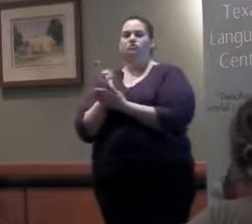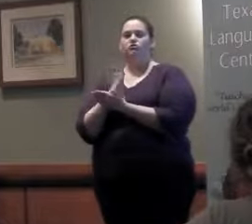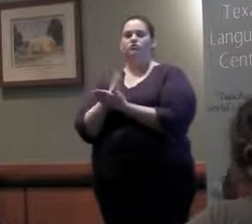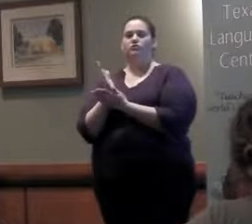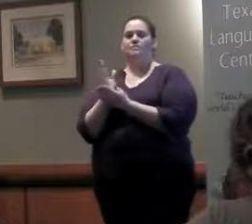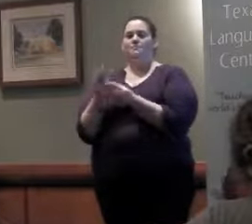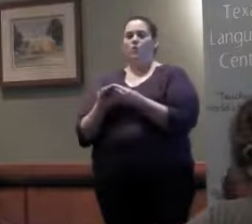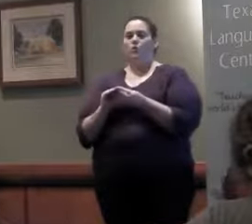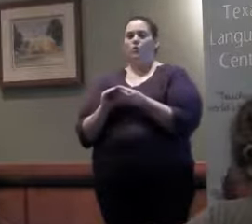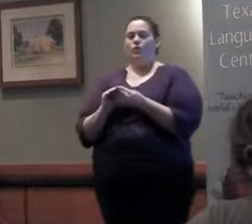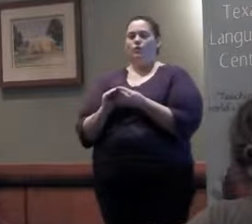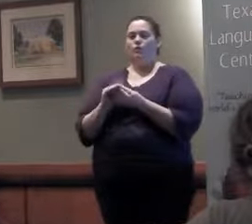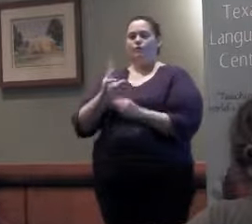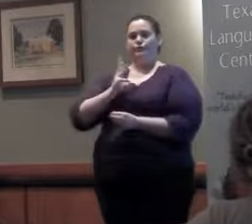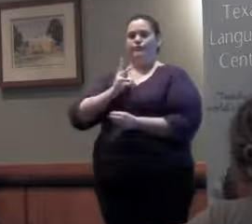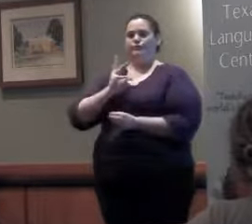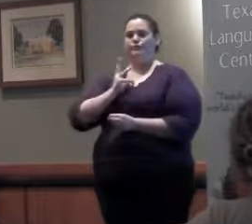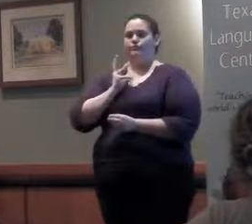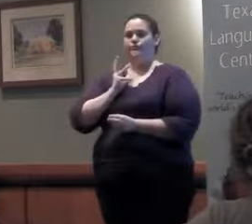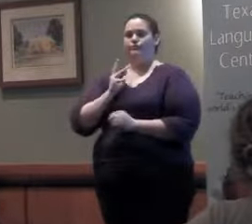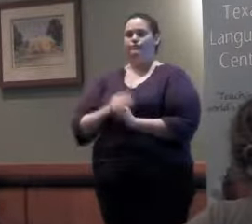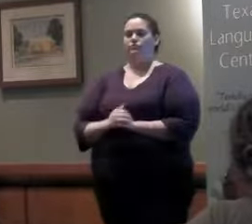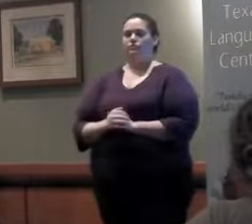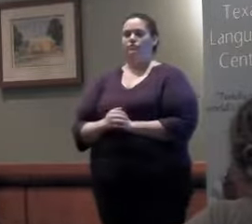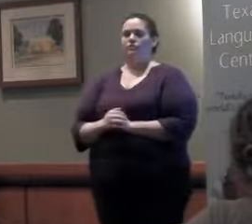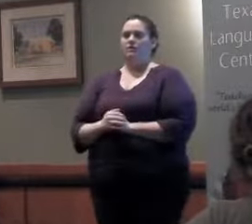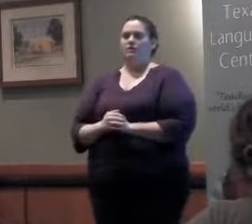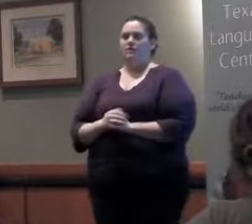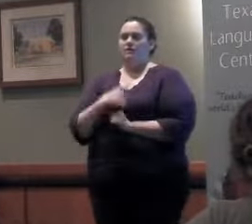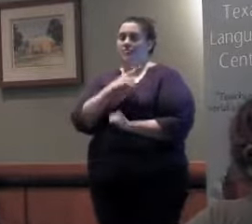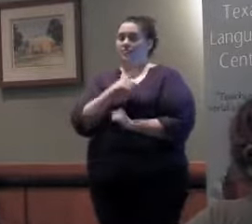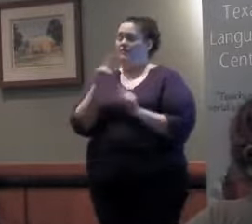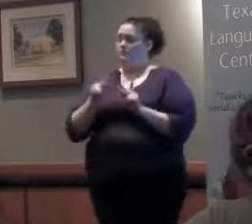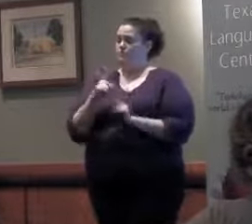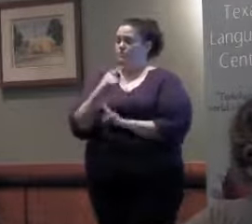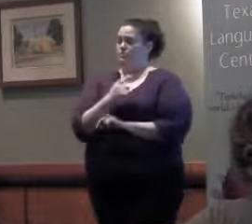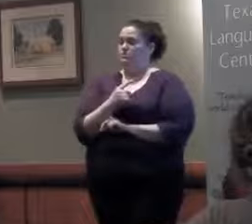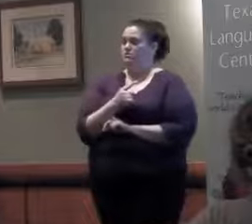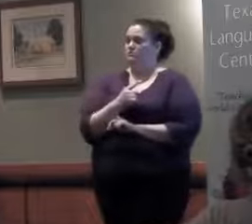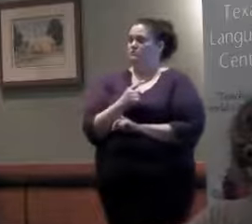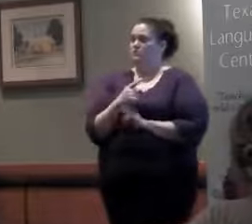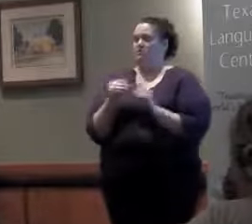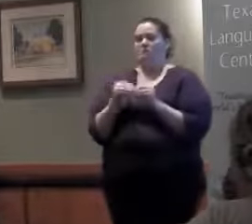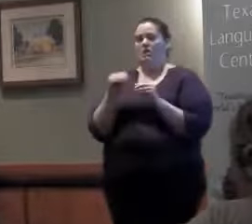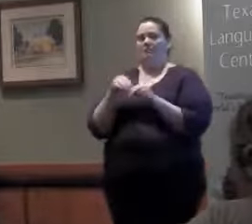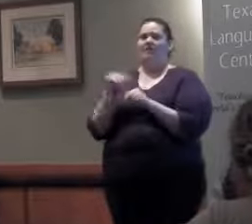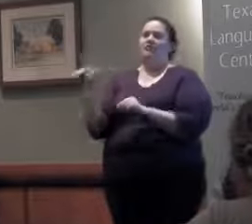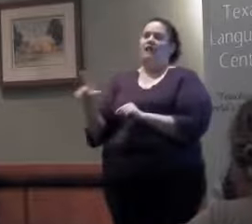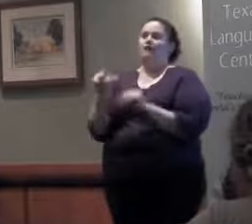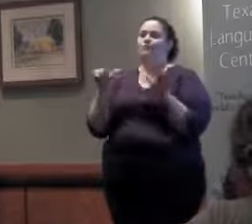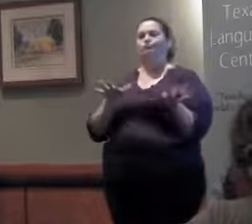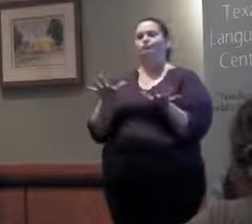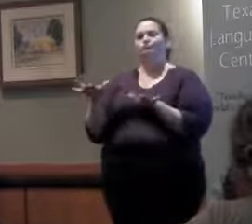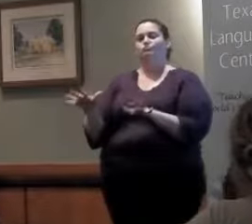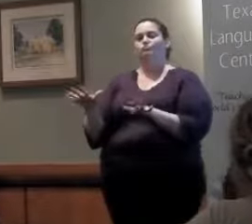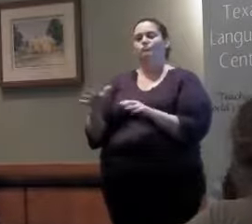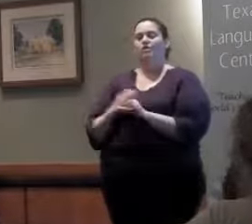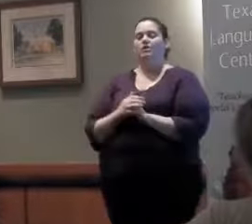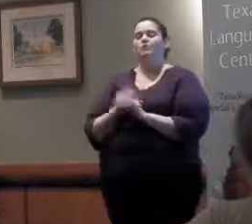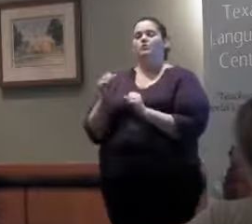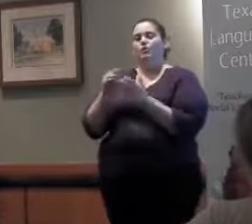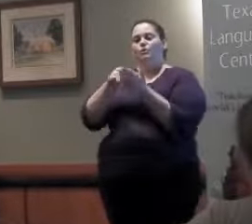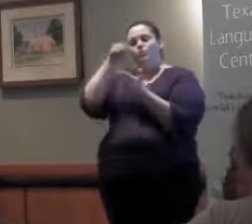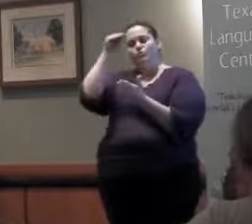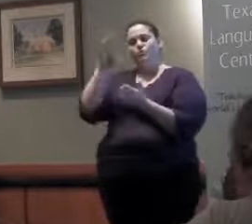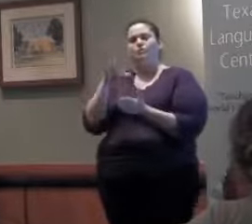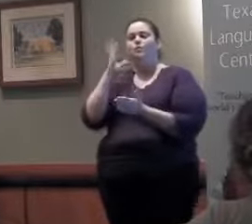more prescribed in ASL. Here's somebody that's, looks like they're in the library. So students are exposed